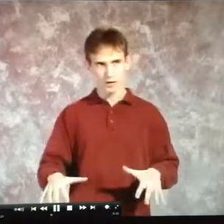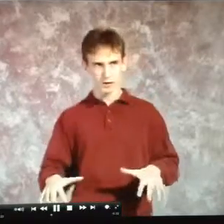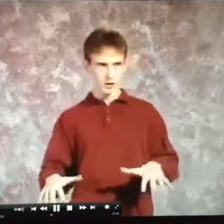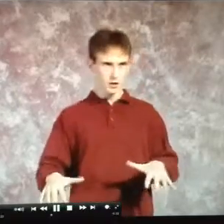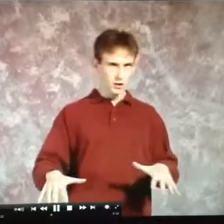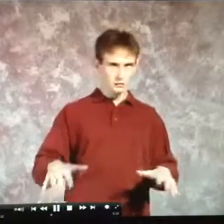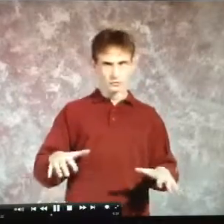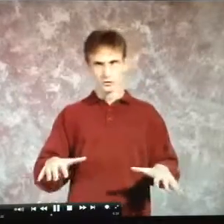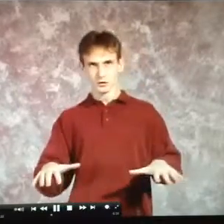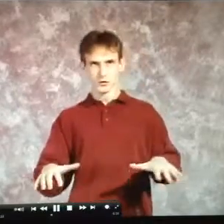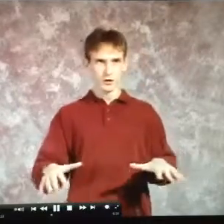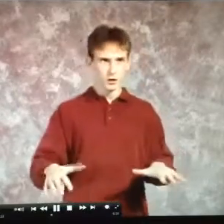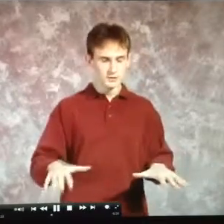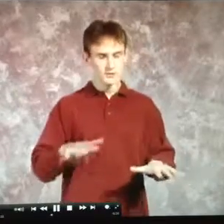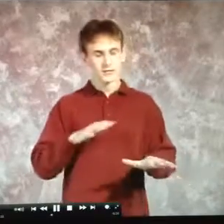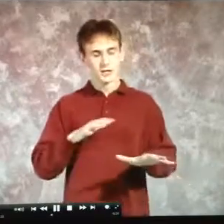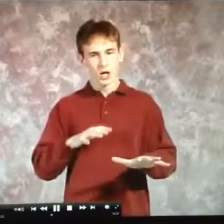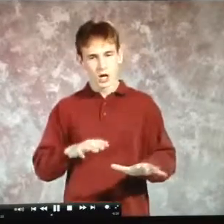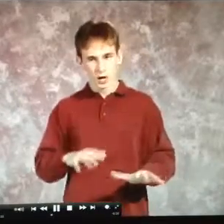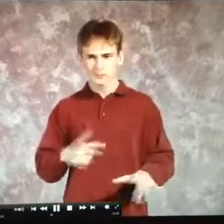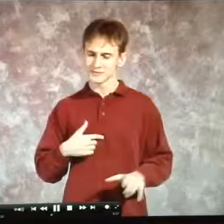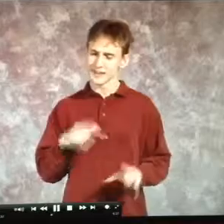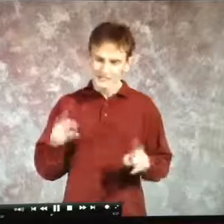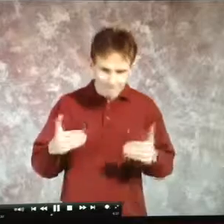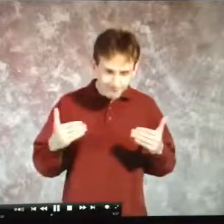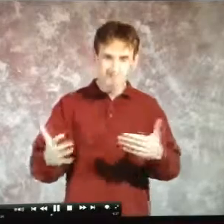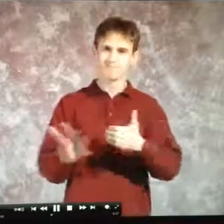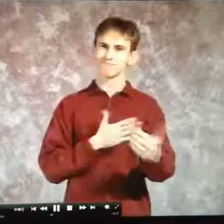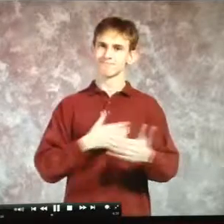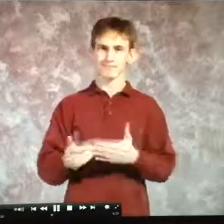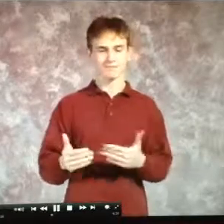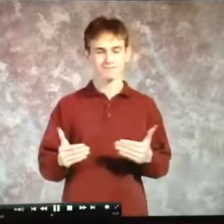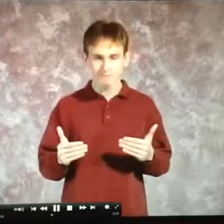and he was kind of like dizzy, and we're like, calm down. So,